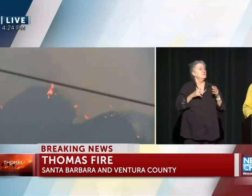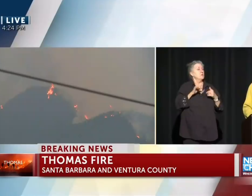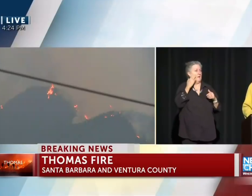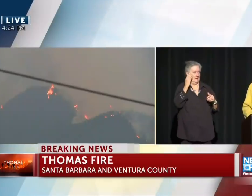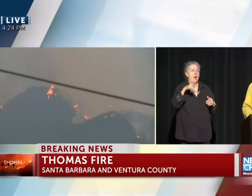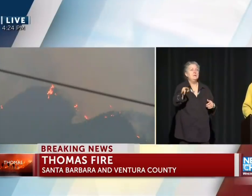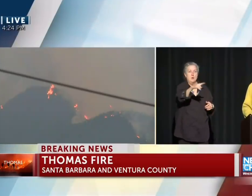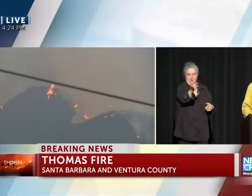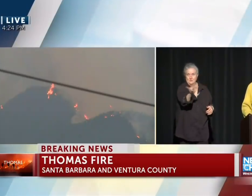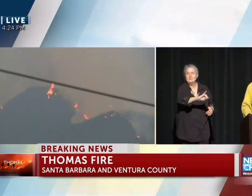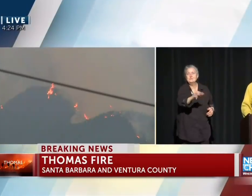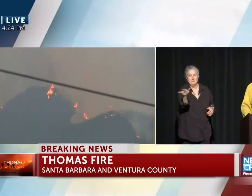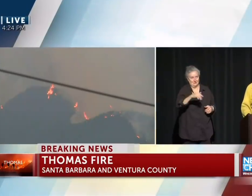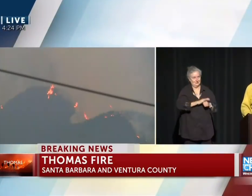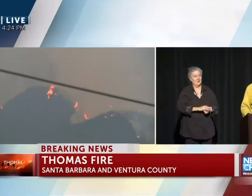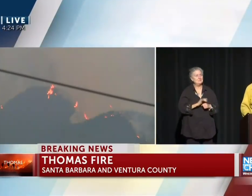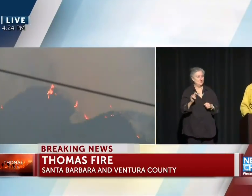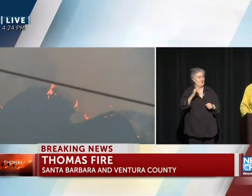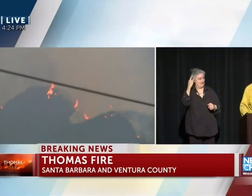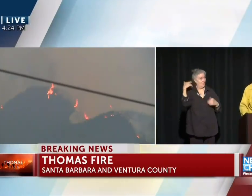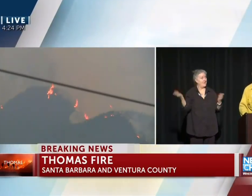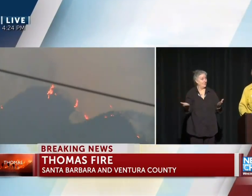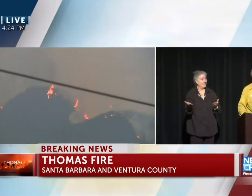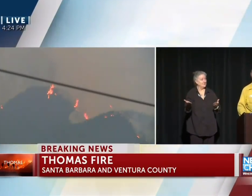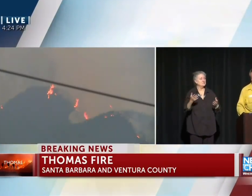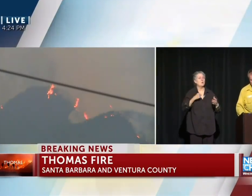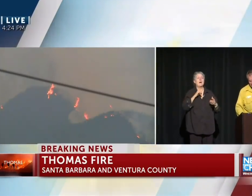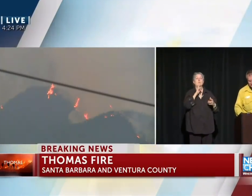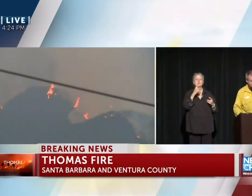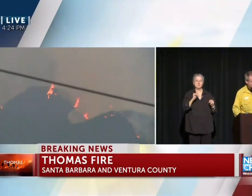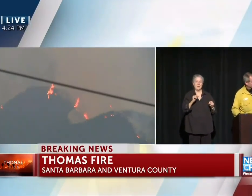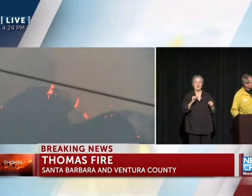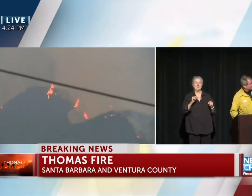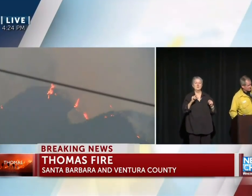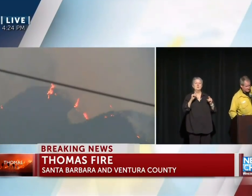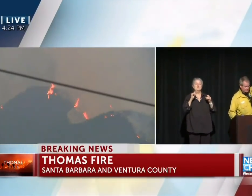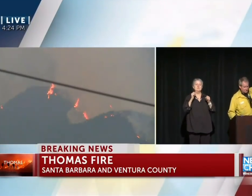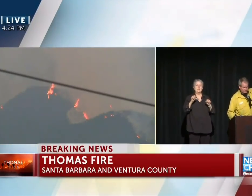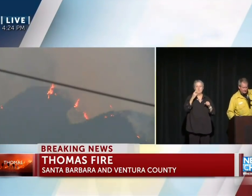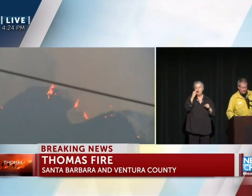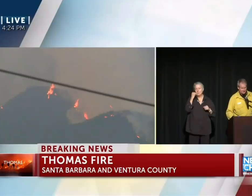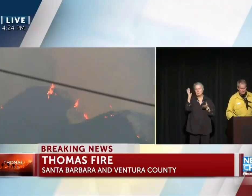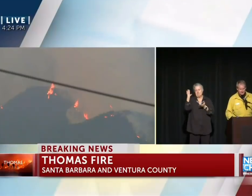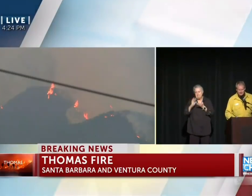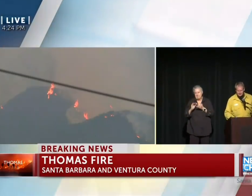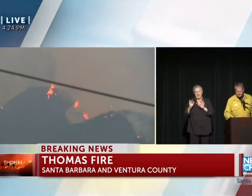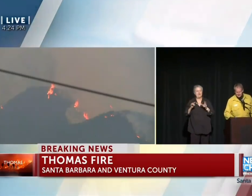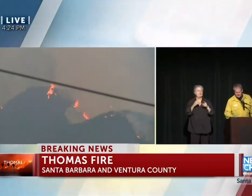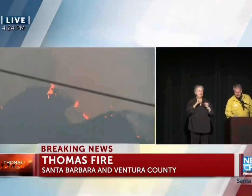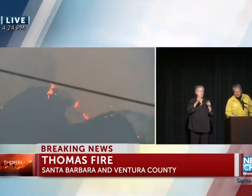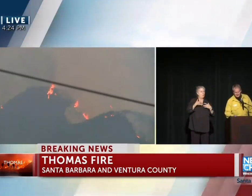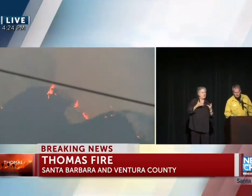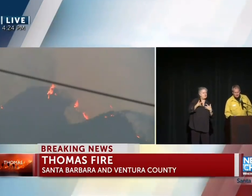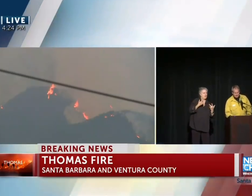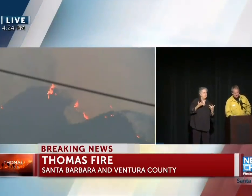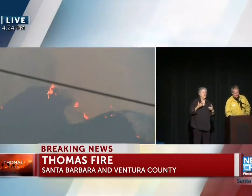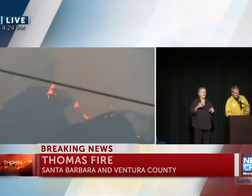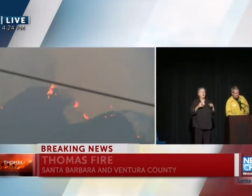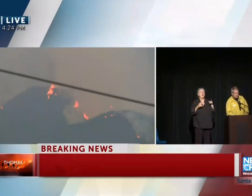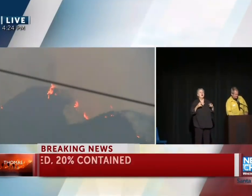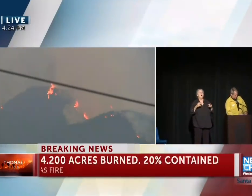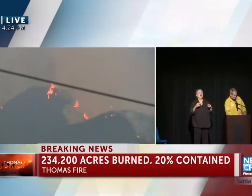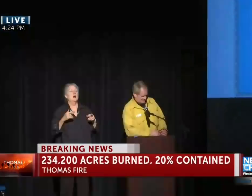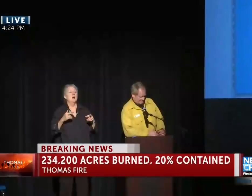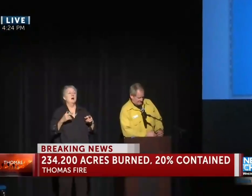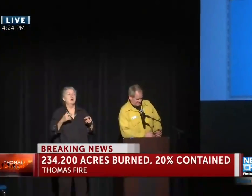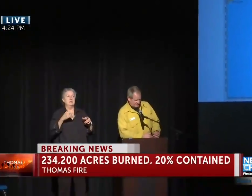And I know you've had a little stress too. That's why you're here. So I will try to keep the humor to a minimum and tell you what we got going on. I think it's important to